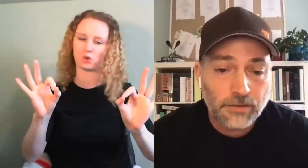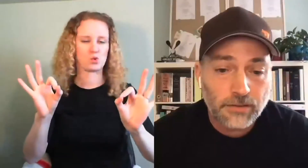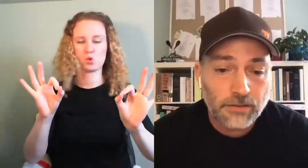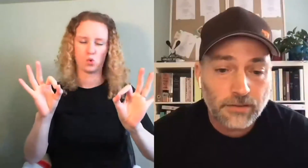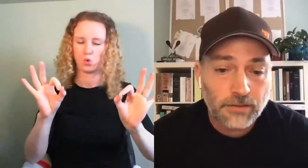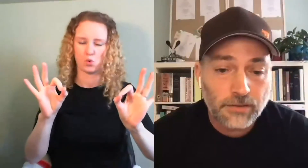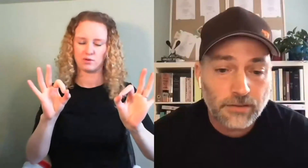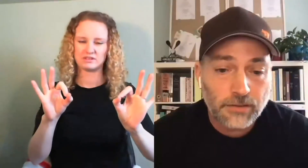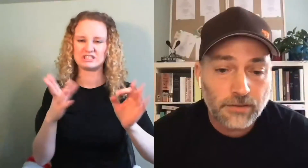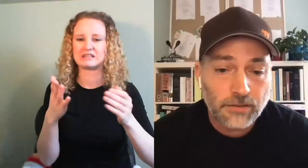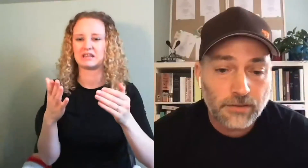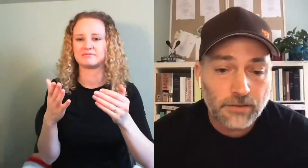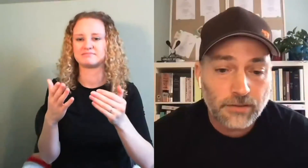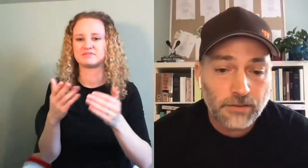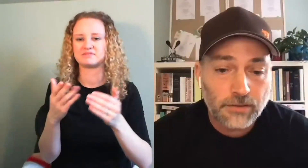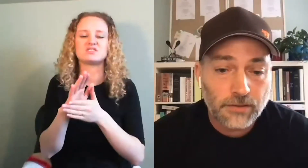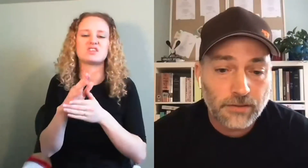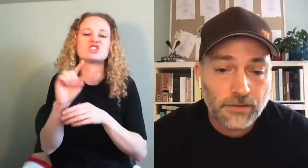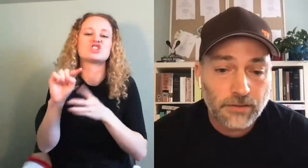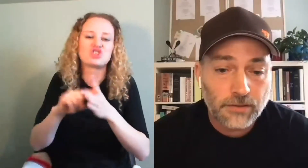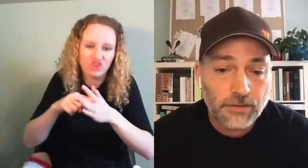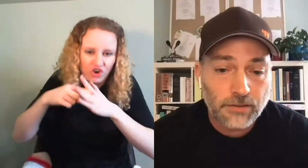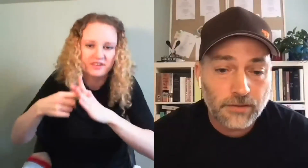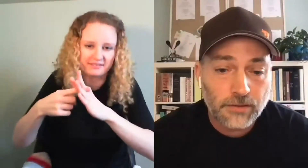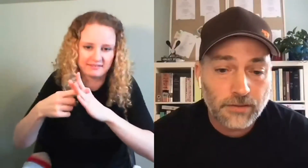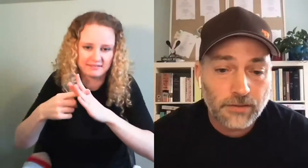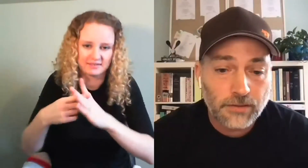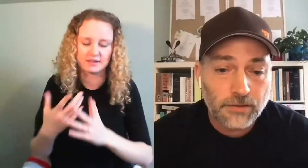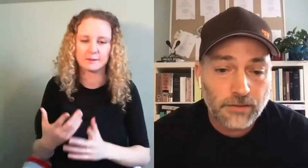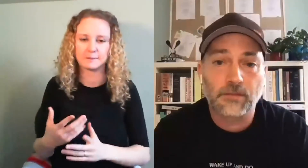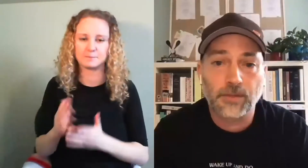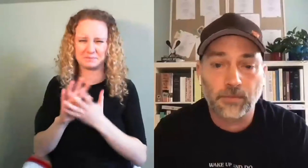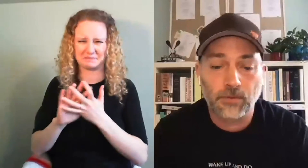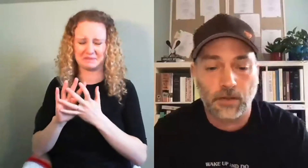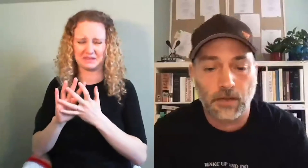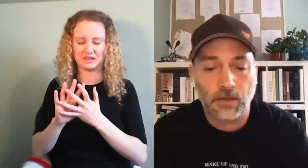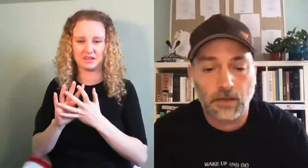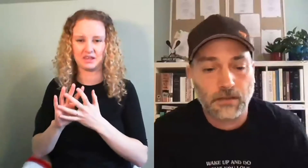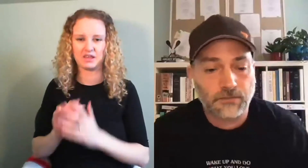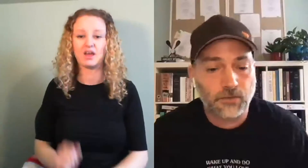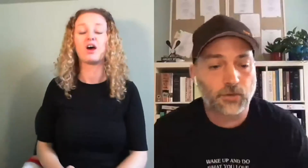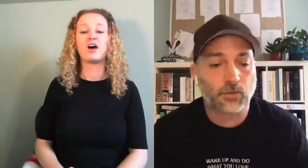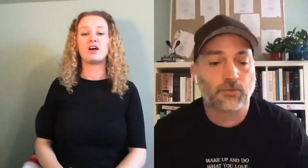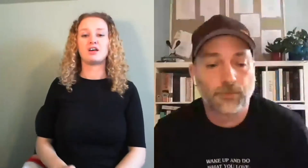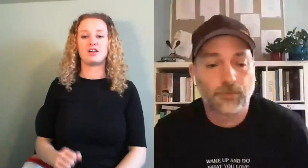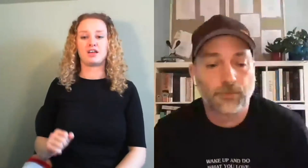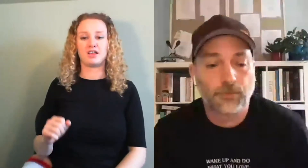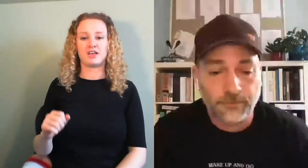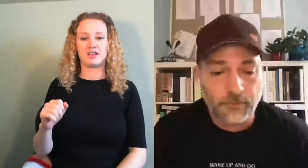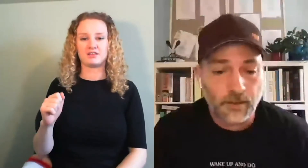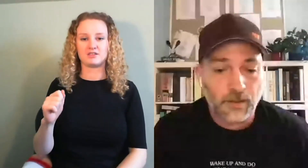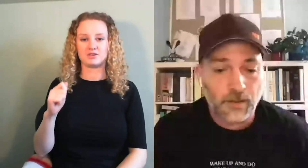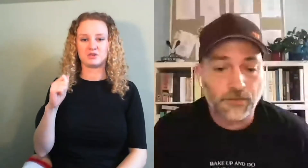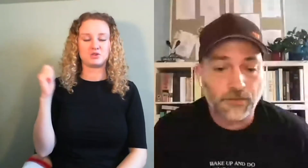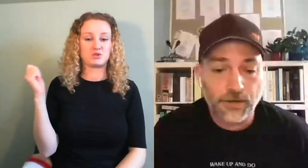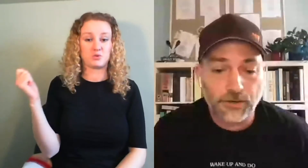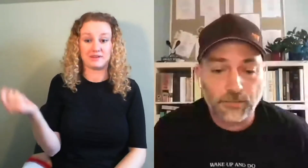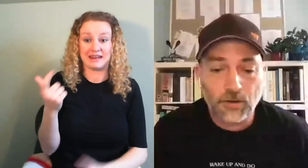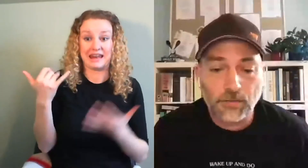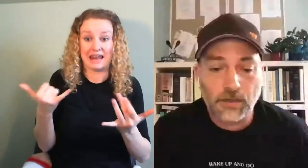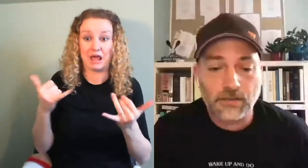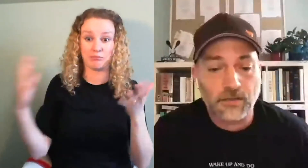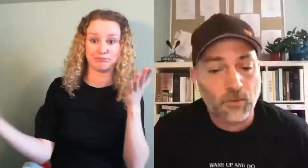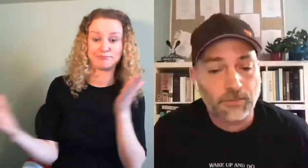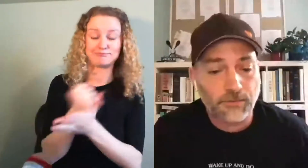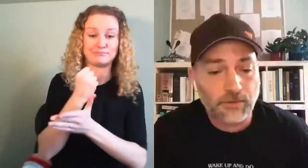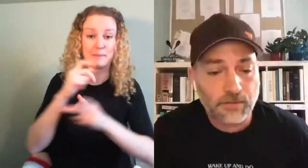together in person, sharing space and energy, we're all able to take a moment and meet some people in this virtual room. If you're here, you're